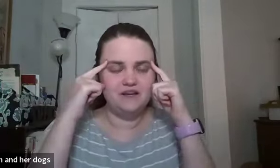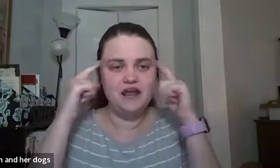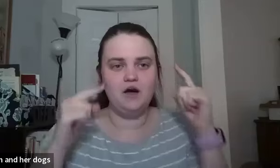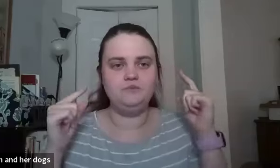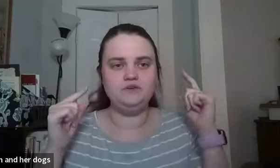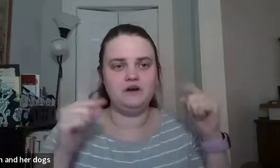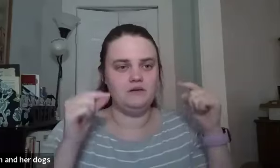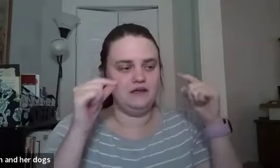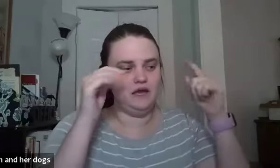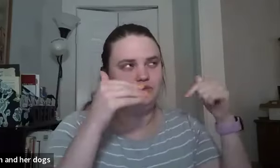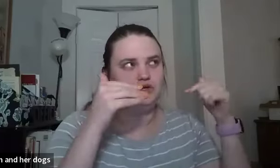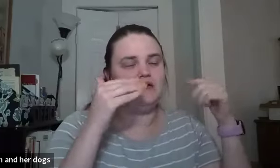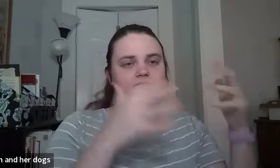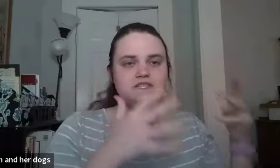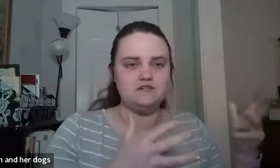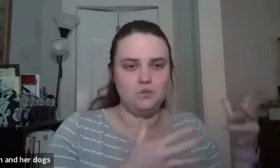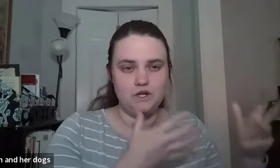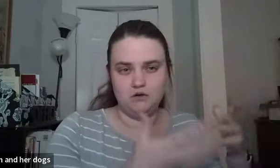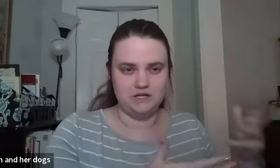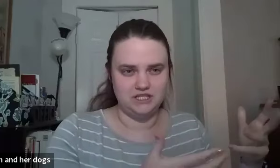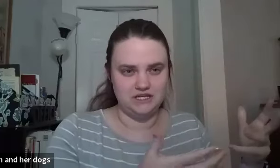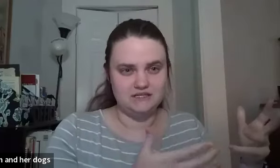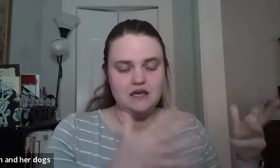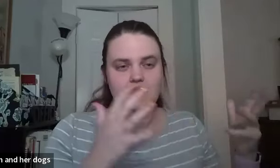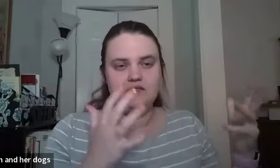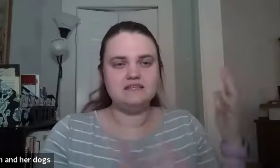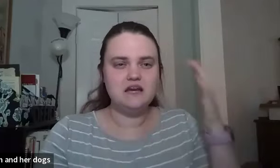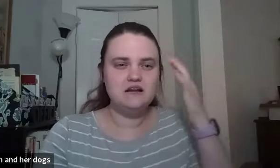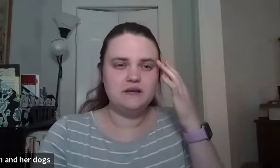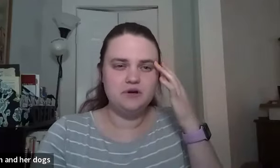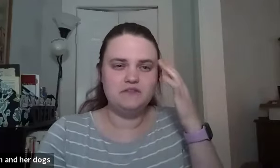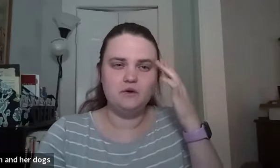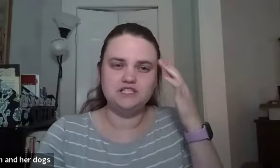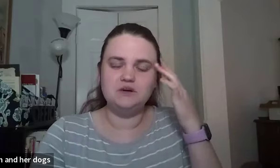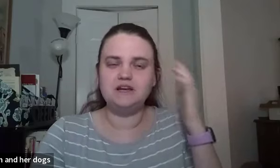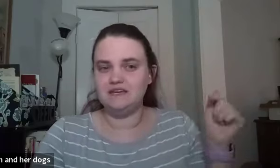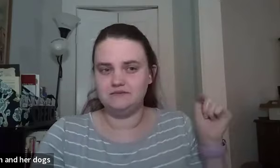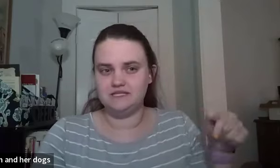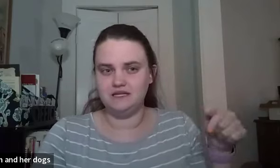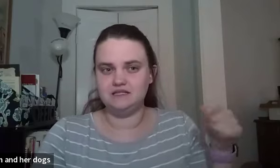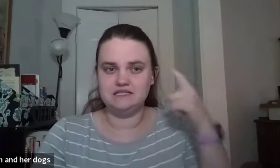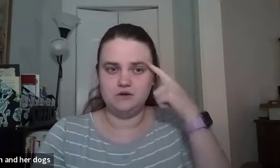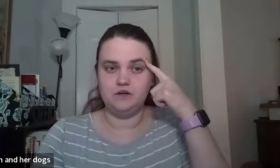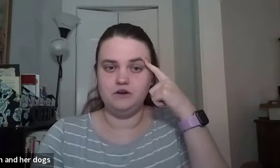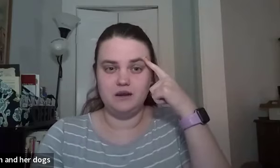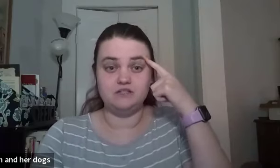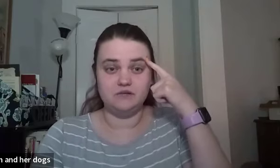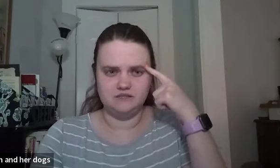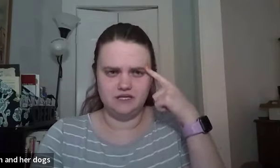going to help you help you emphasize what your question is. That's kind of like putting the question mark at the end of a sentence is how where your eyebrows placement